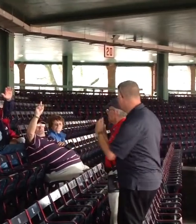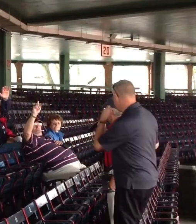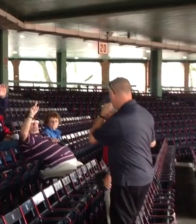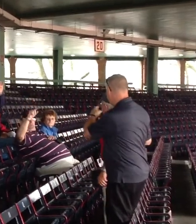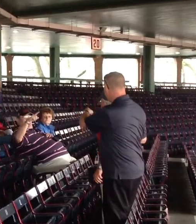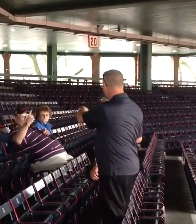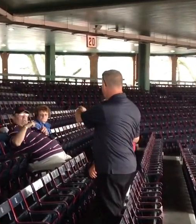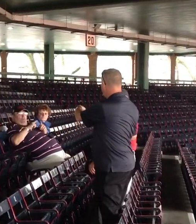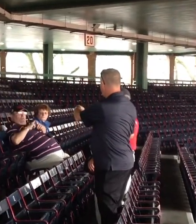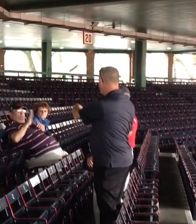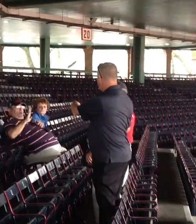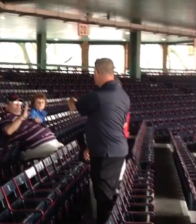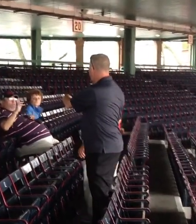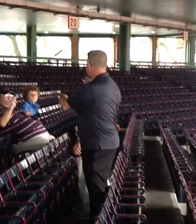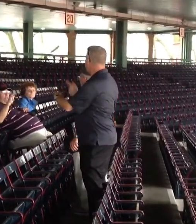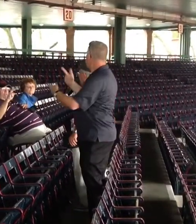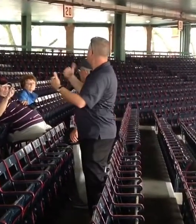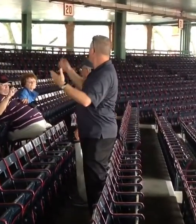Yes. Hello.